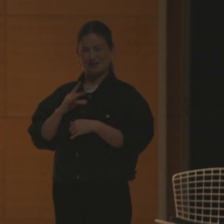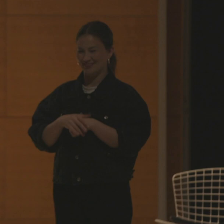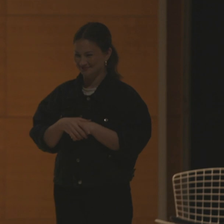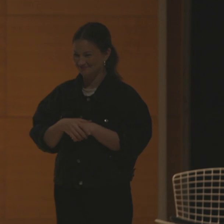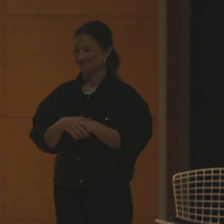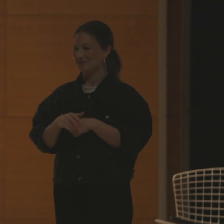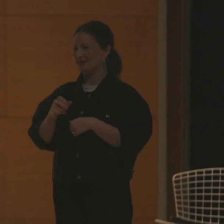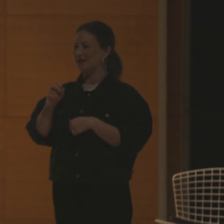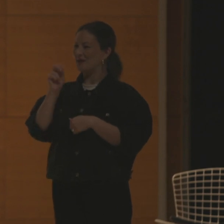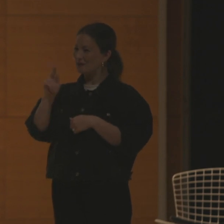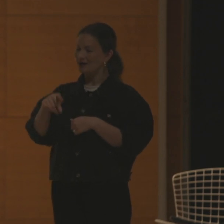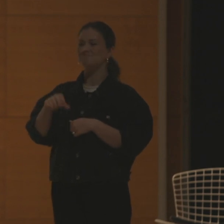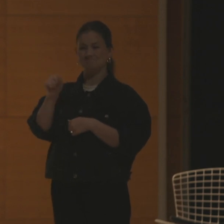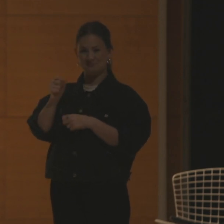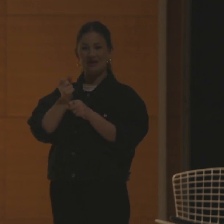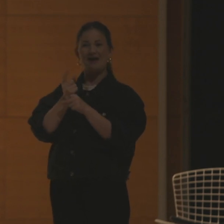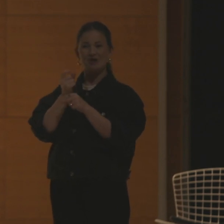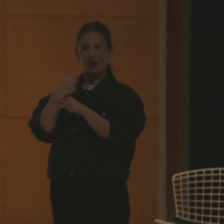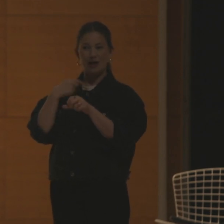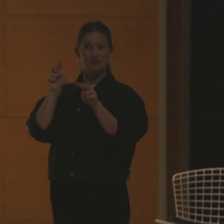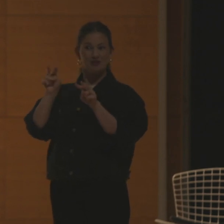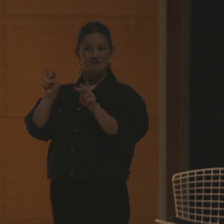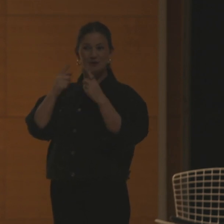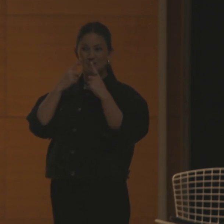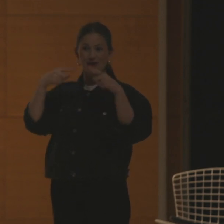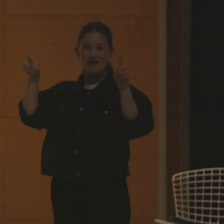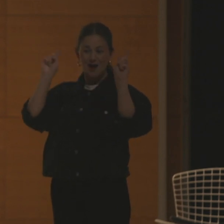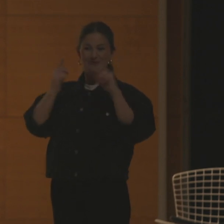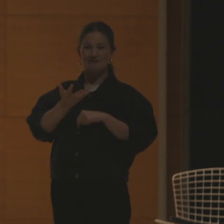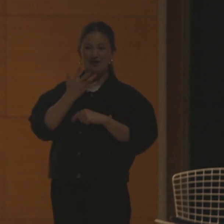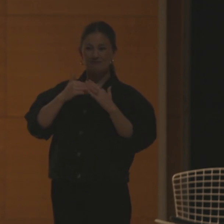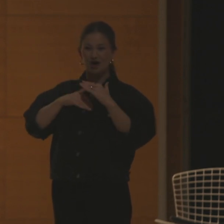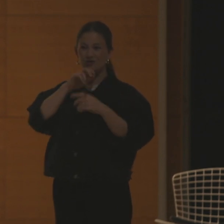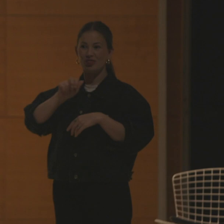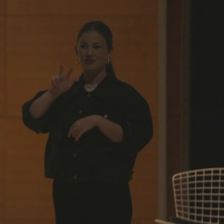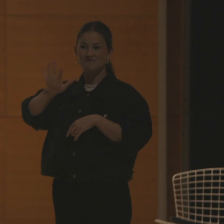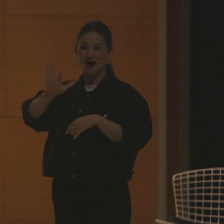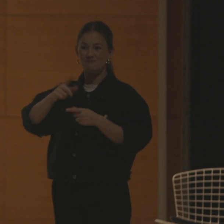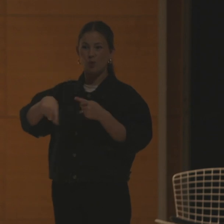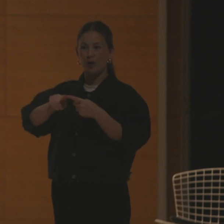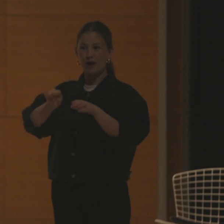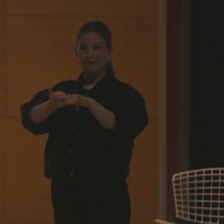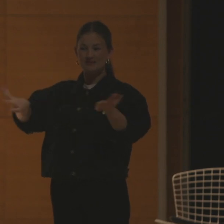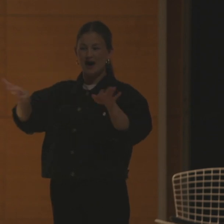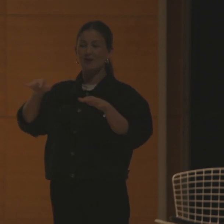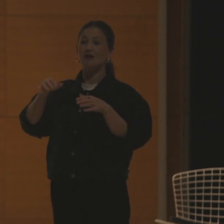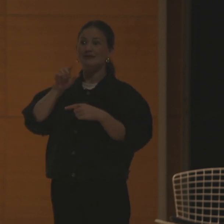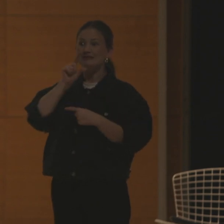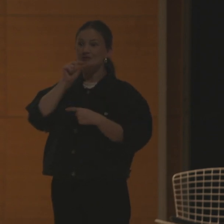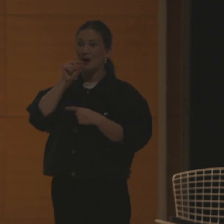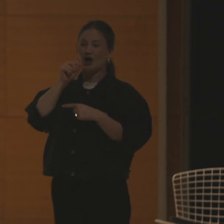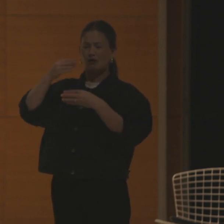Thank you. So every year I look forward to the announcement of the 5 under 35, and you see it because Twitter goes effervescent